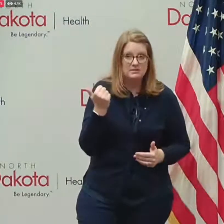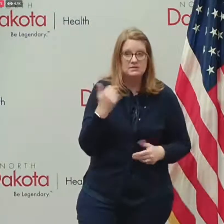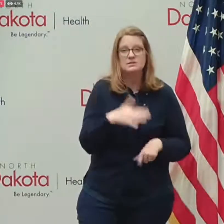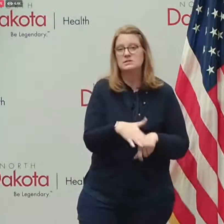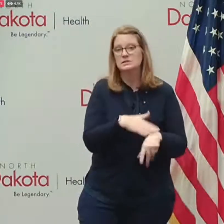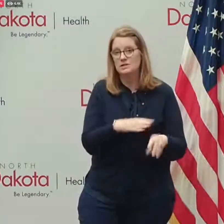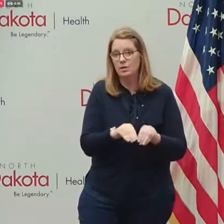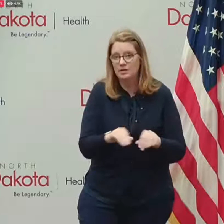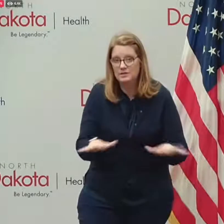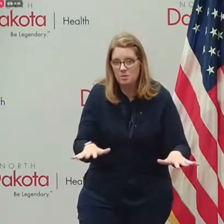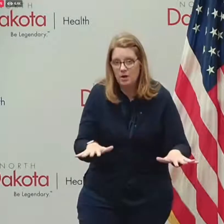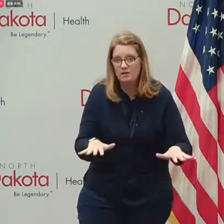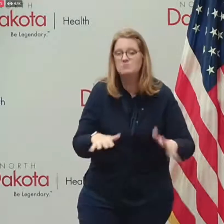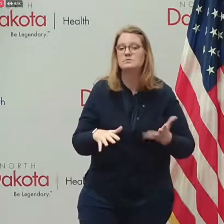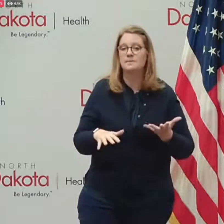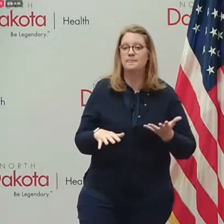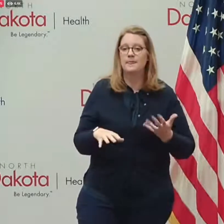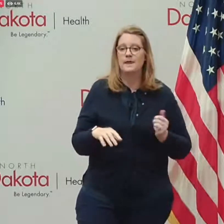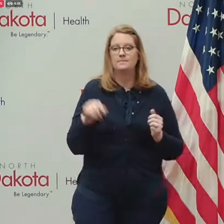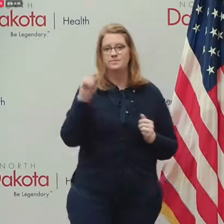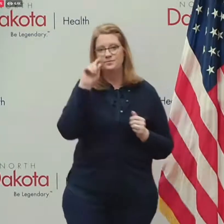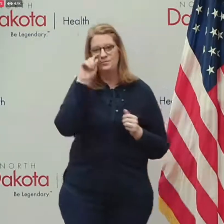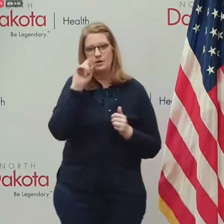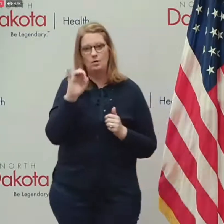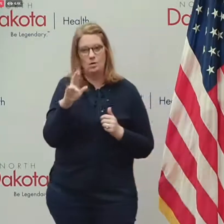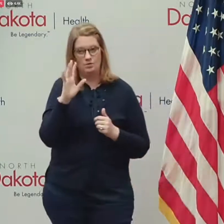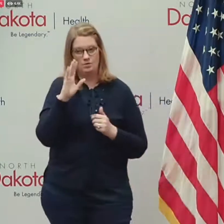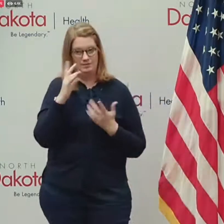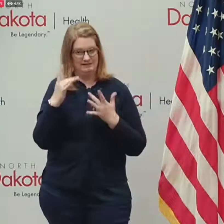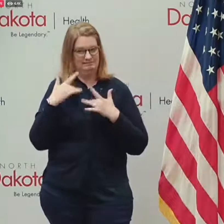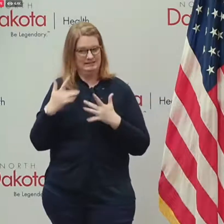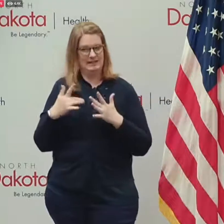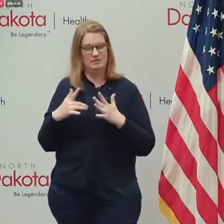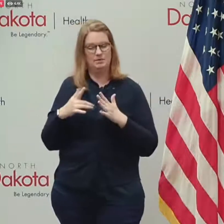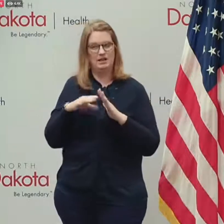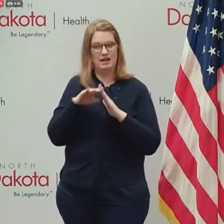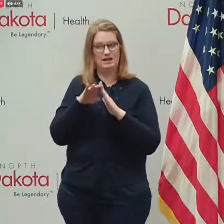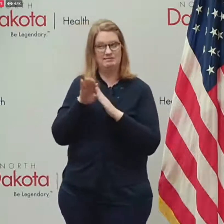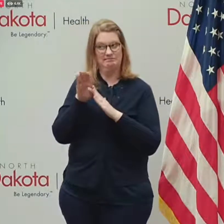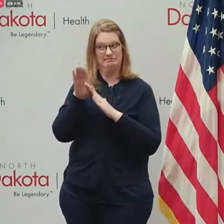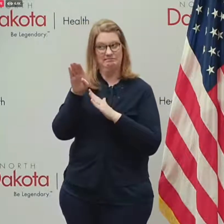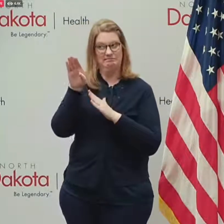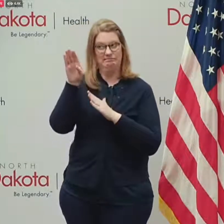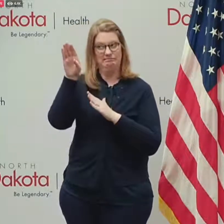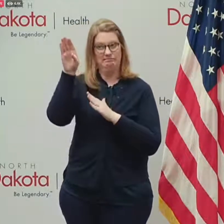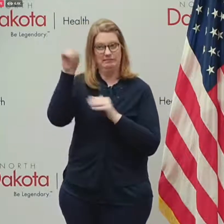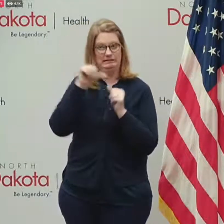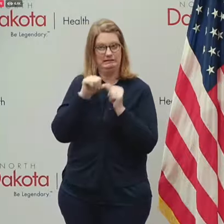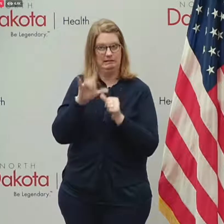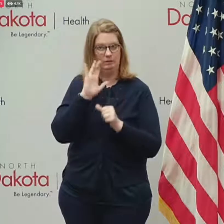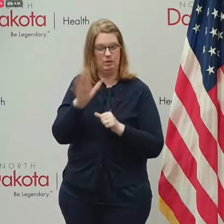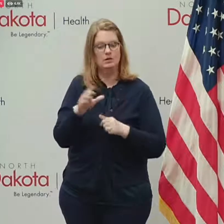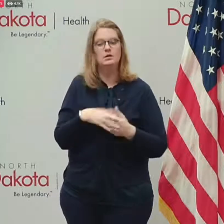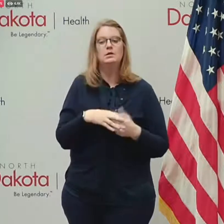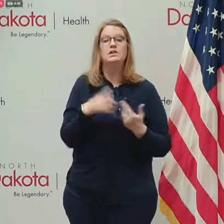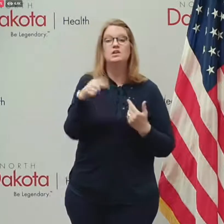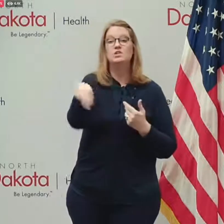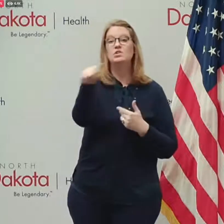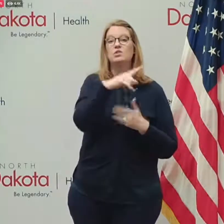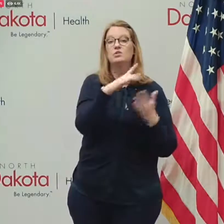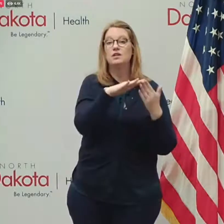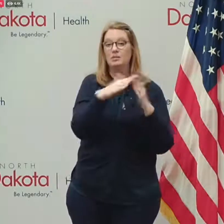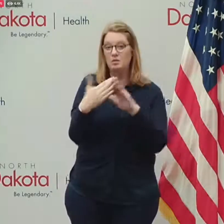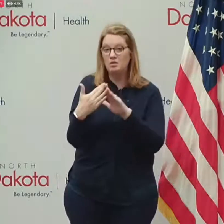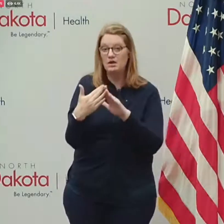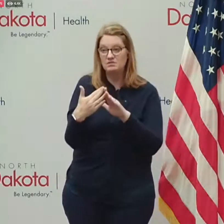spread. Otherwise, we'll continue heading in a negative direction. And your actions as individuals and as communities can help drive a